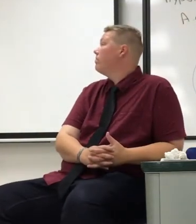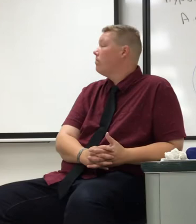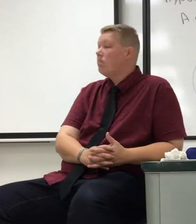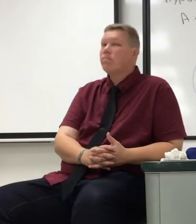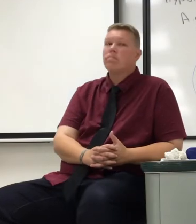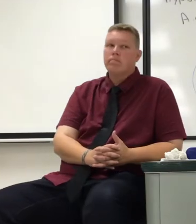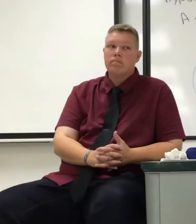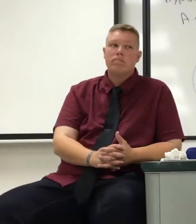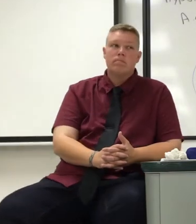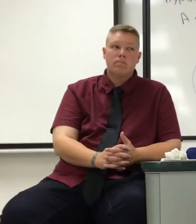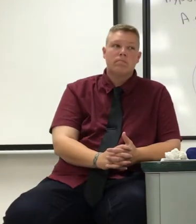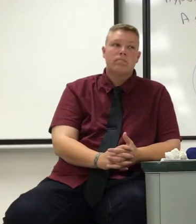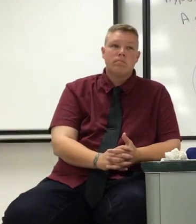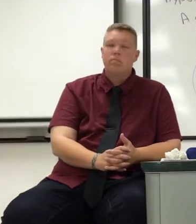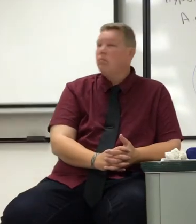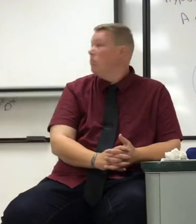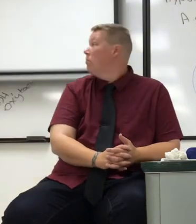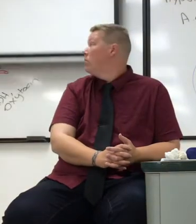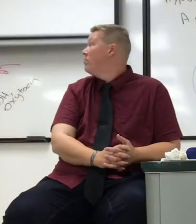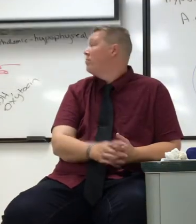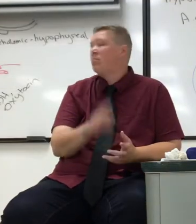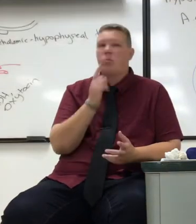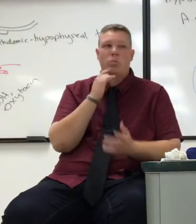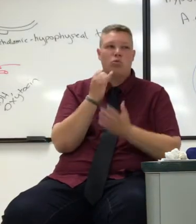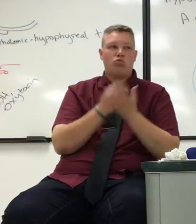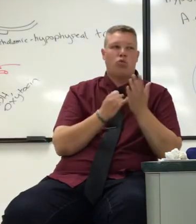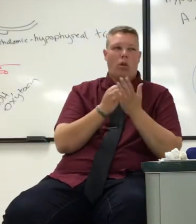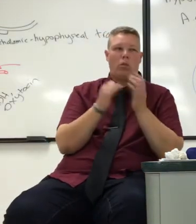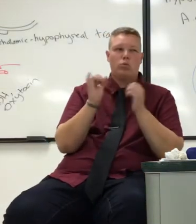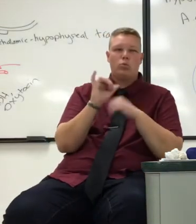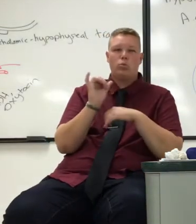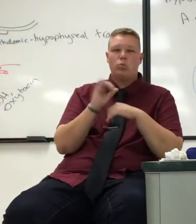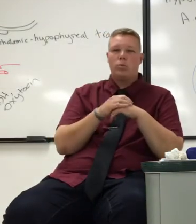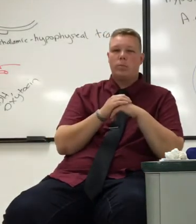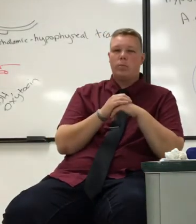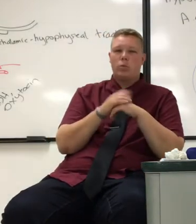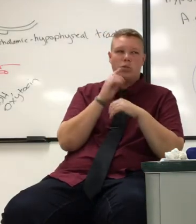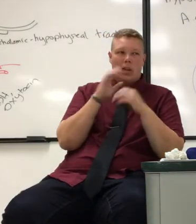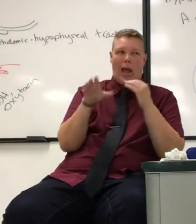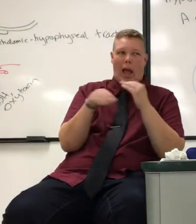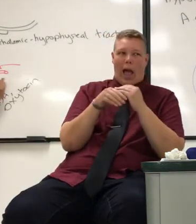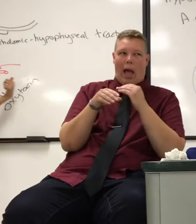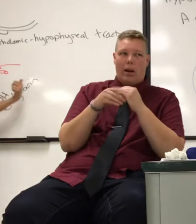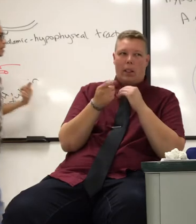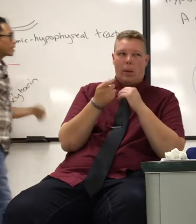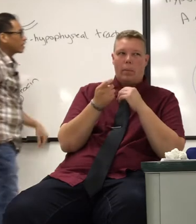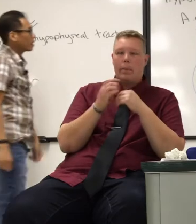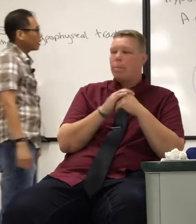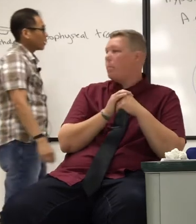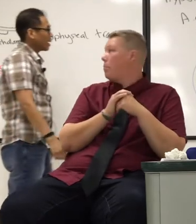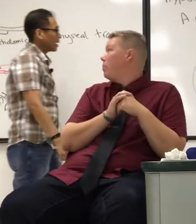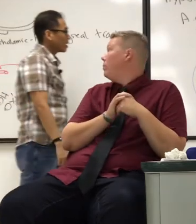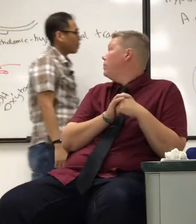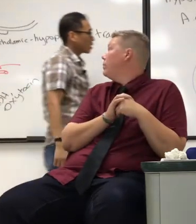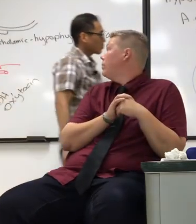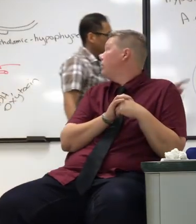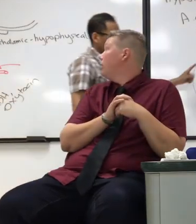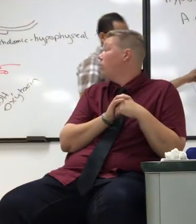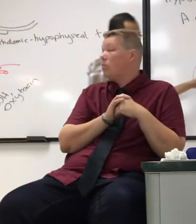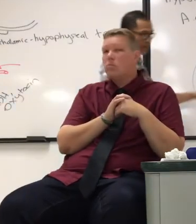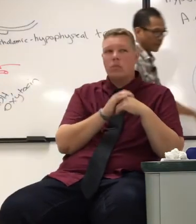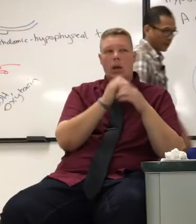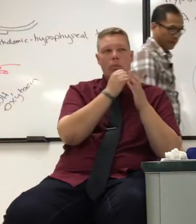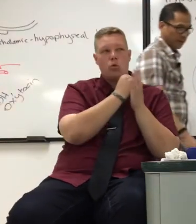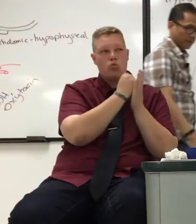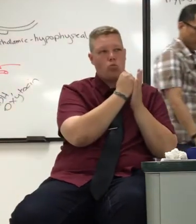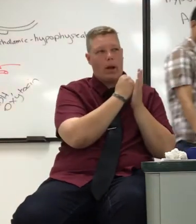So let's kind of draw that out, going back to our drawing. We'll just add to this, okay? And I'm going to erase my